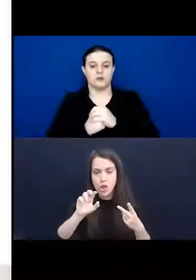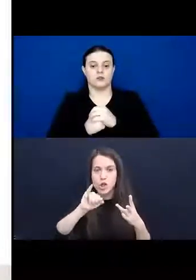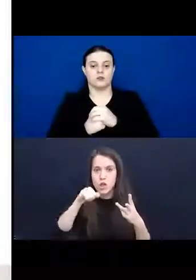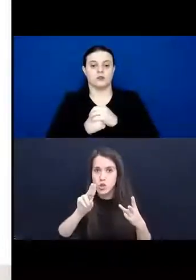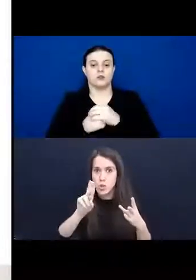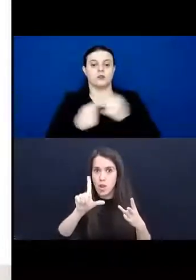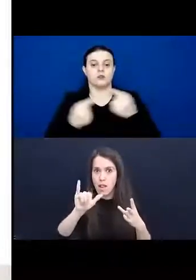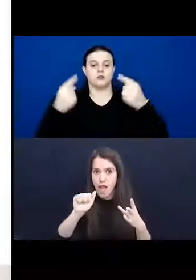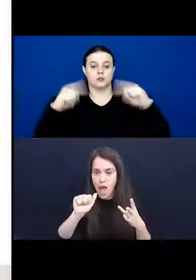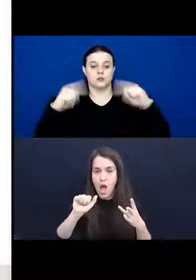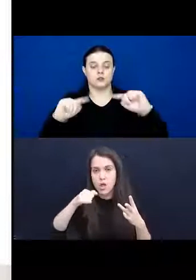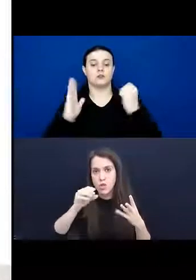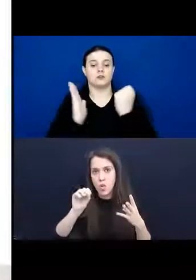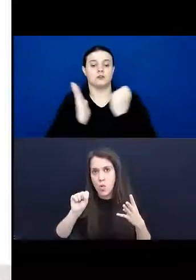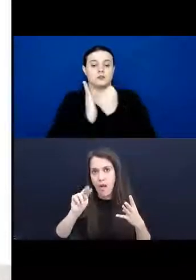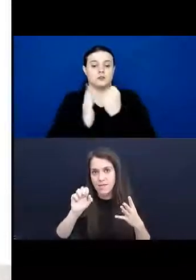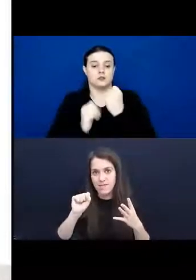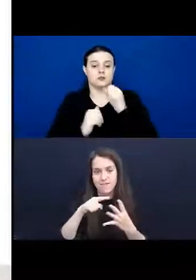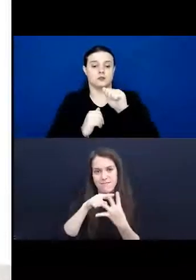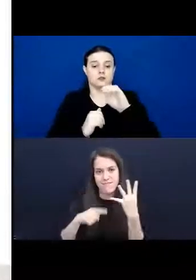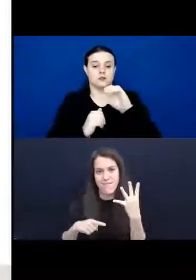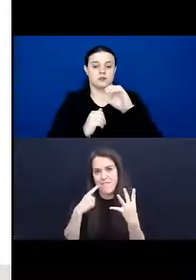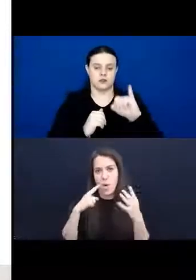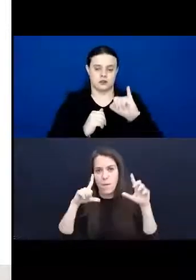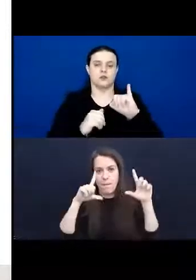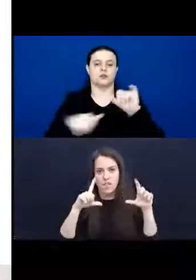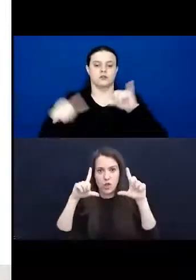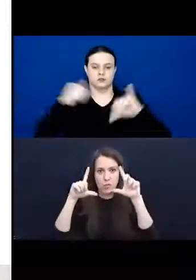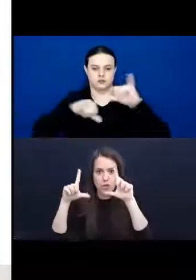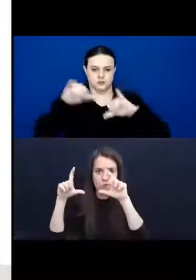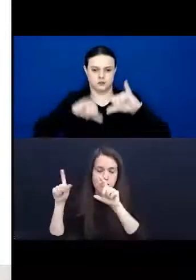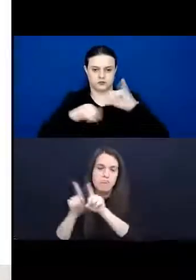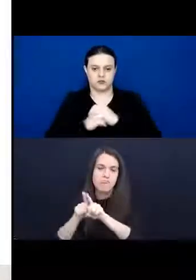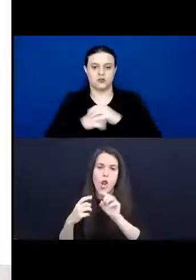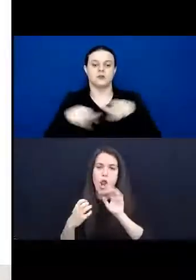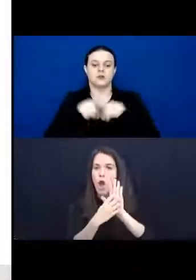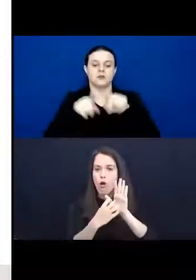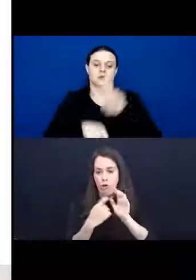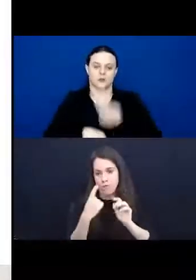the logo for the ACI lab and the logo for Offenburg University.